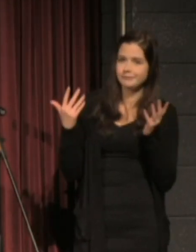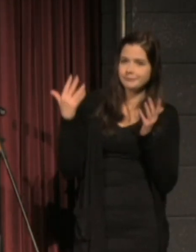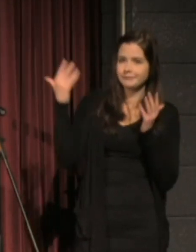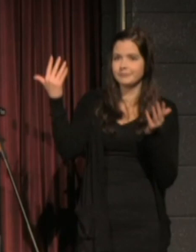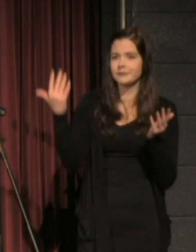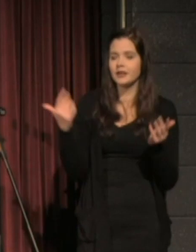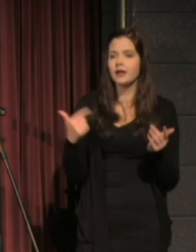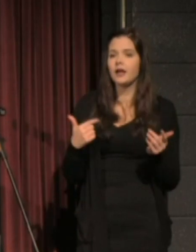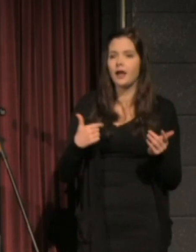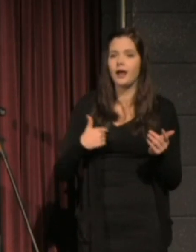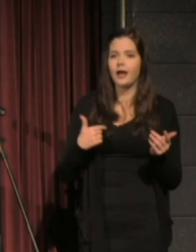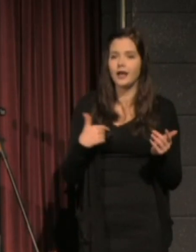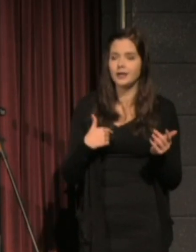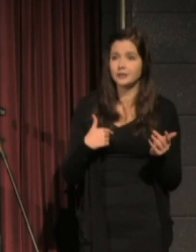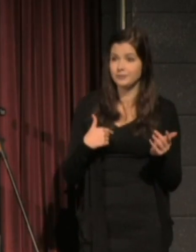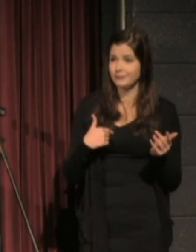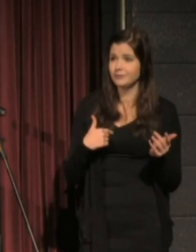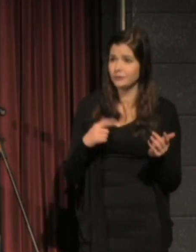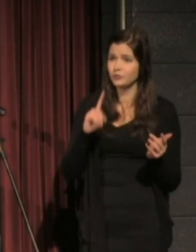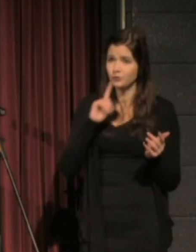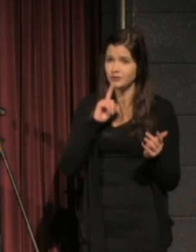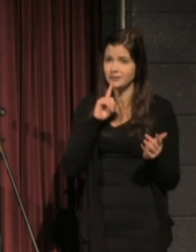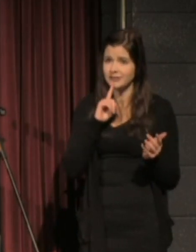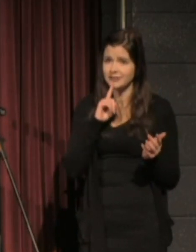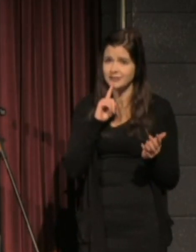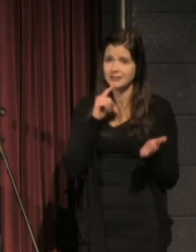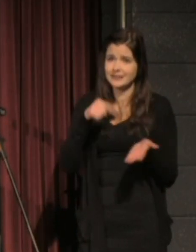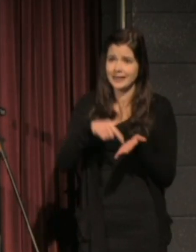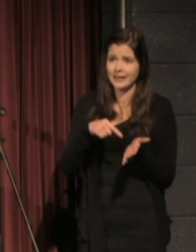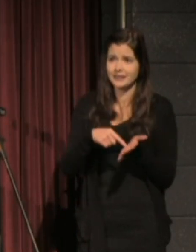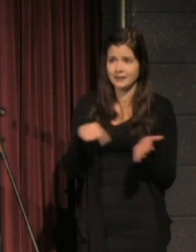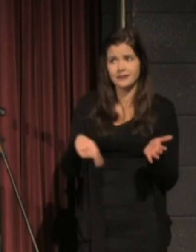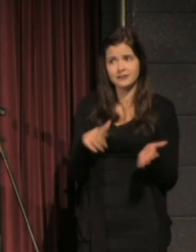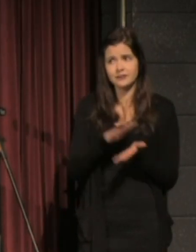am and will forever be truly indebted to this college.